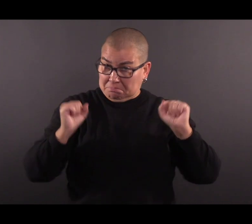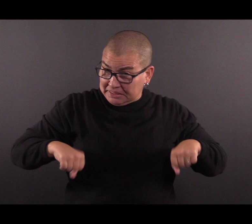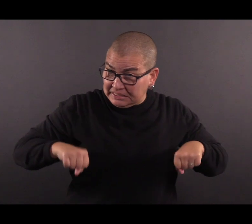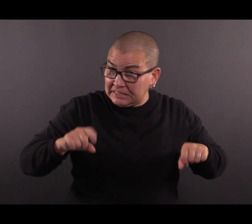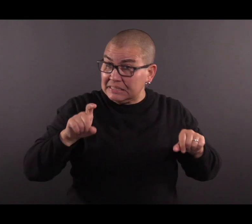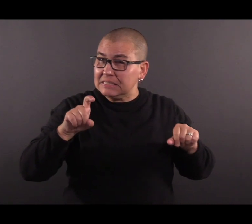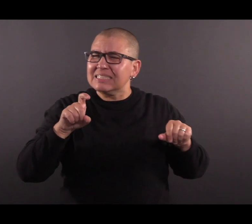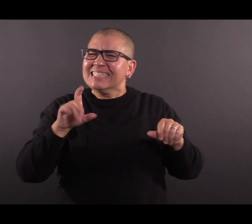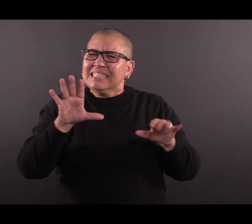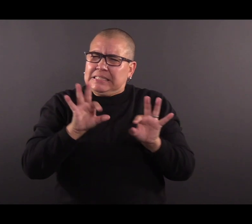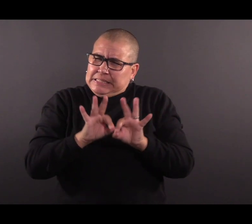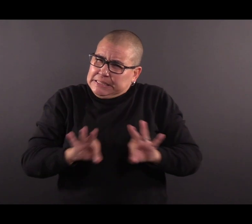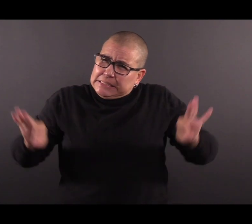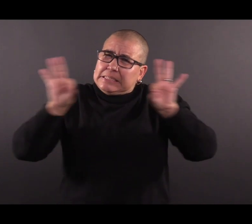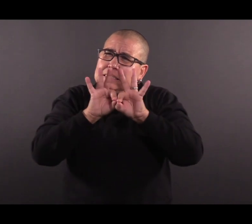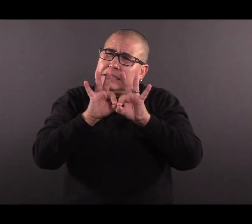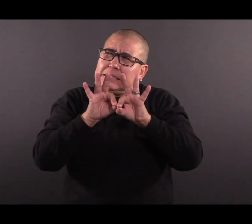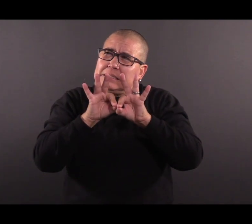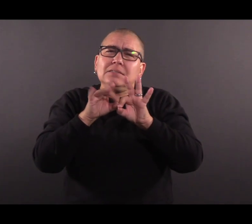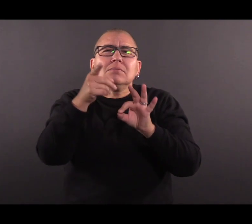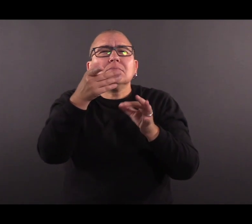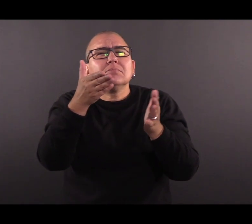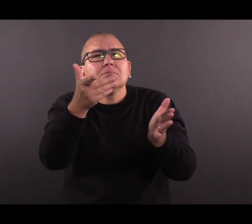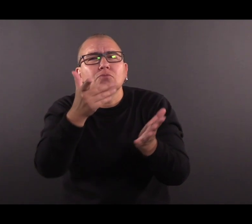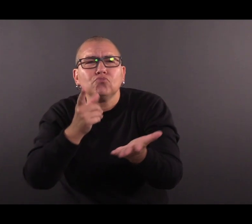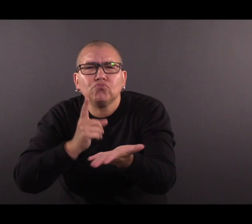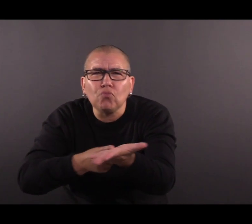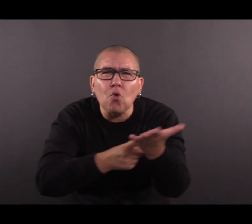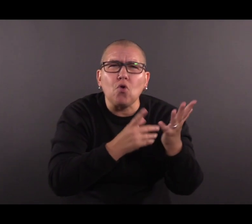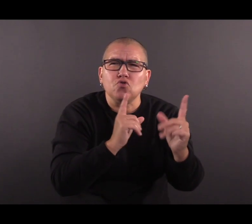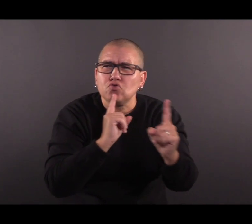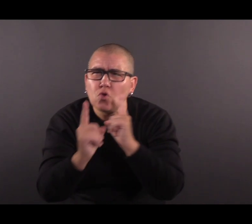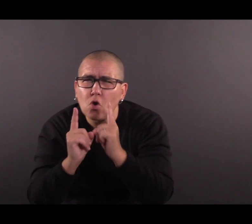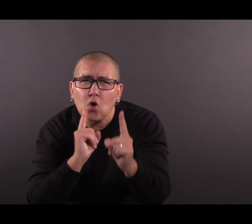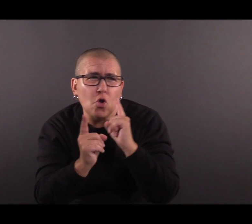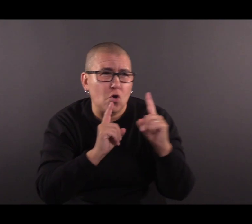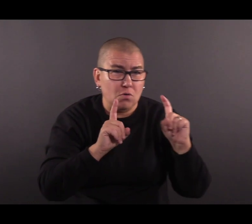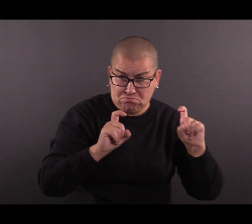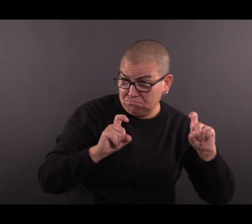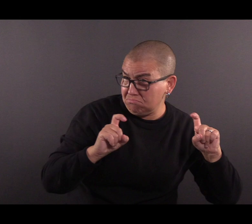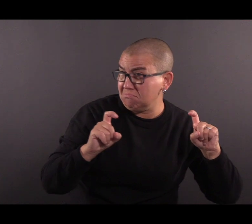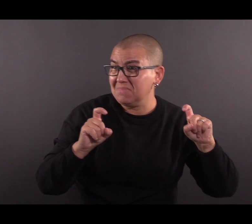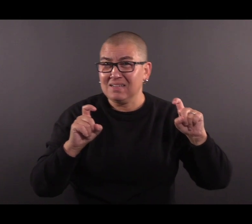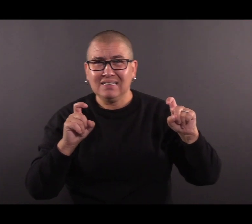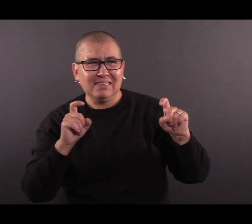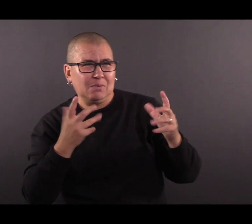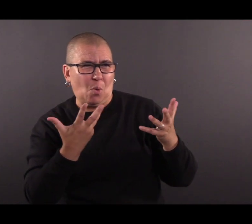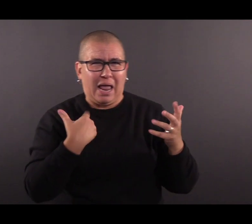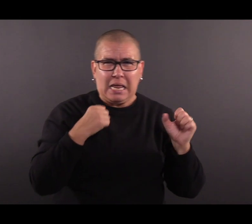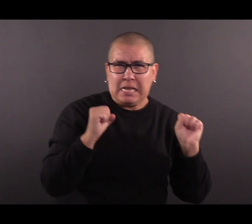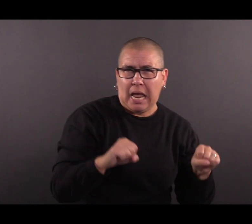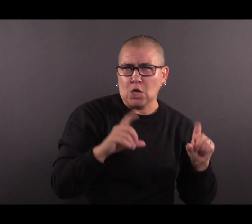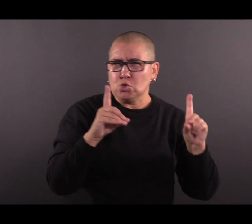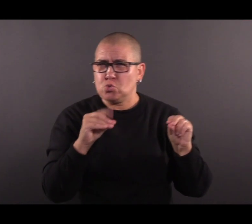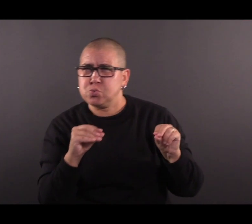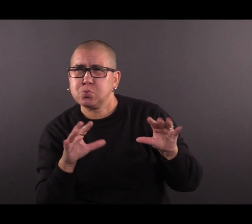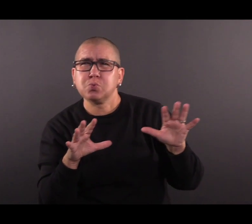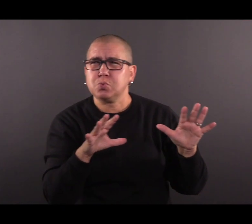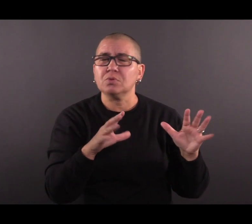might begin with internal conversations about goals, capacity, and what further information you might